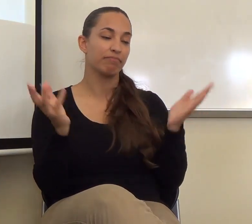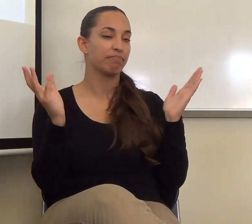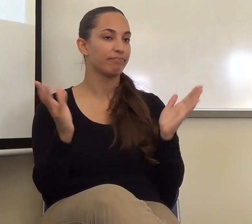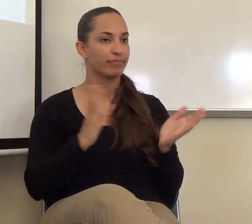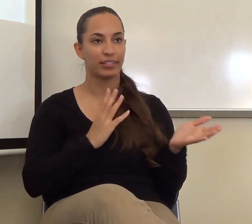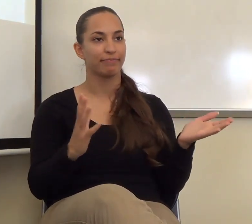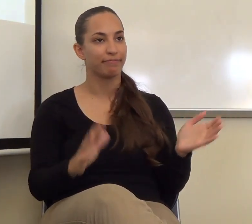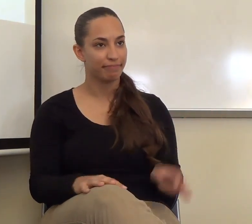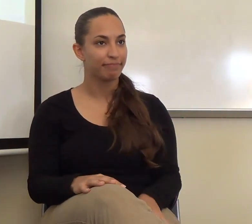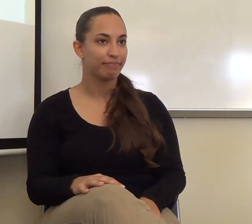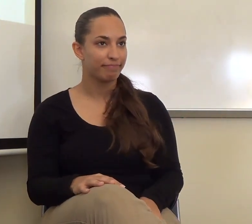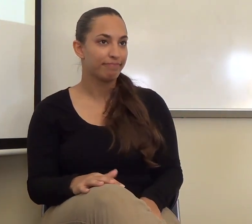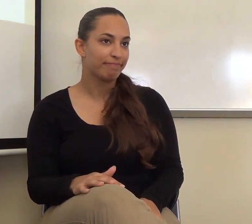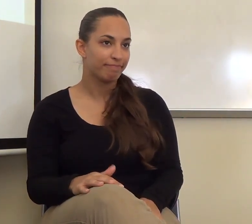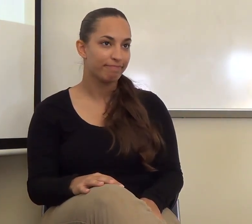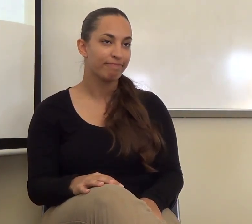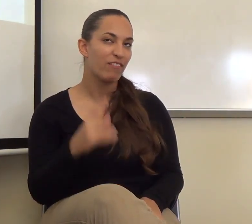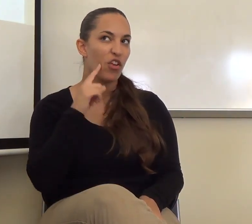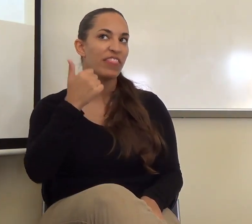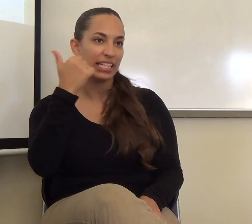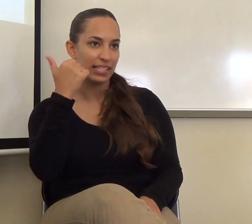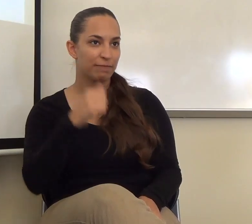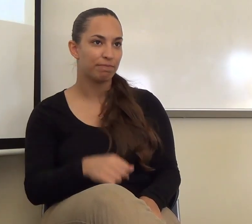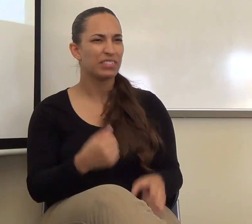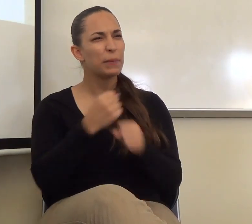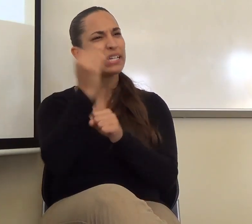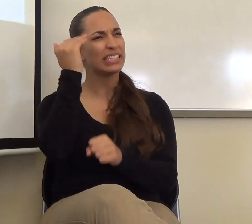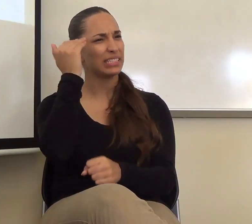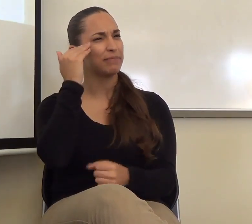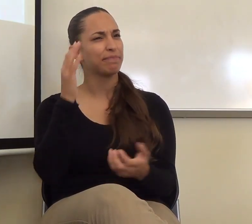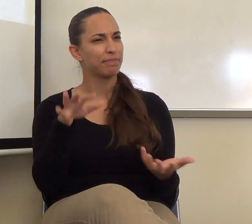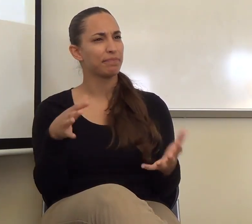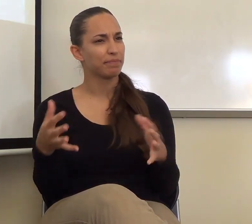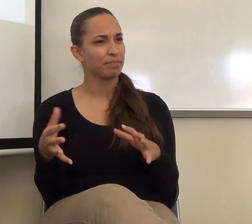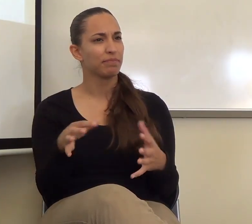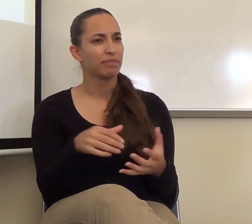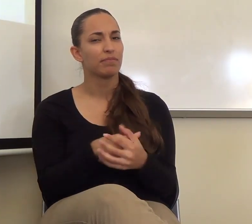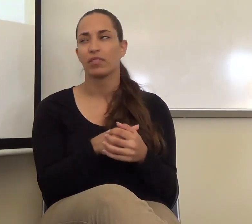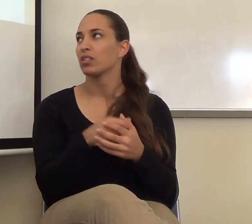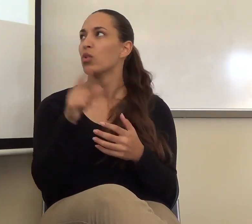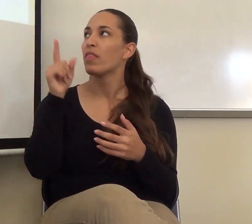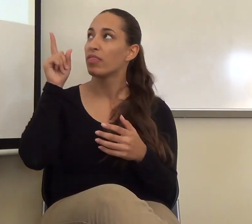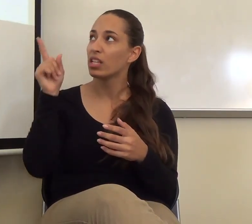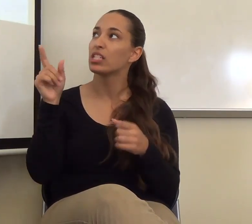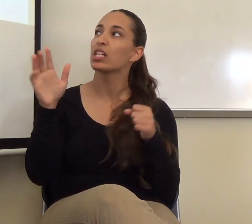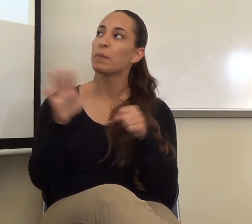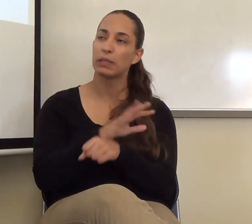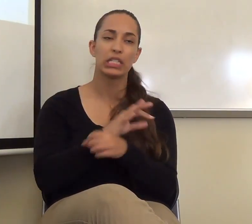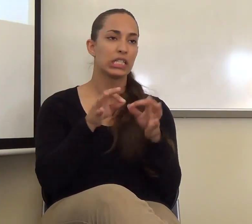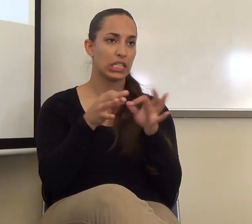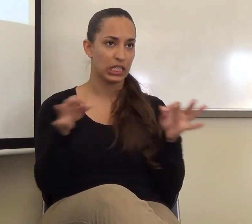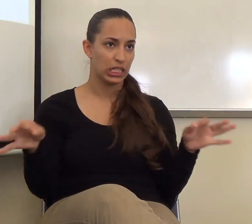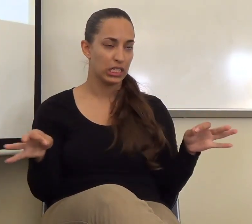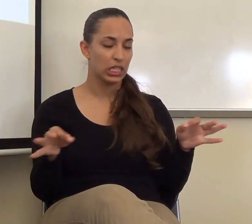okay? Does that make sense to people? So then this is a complete sentence. Michael Faraday